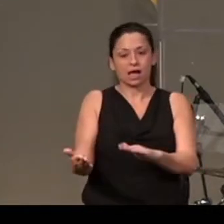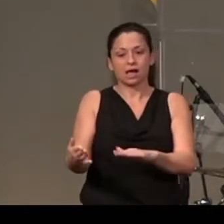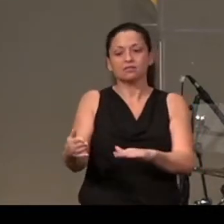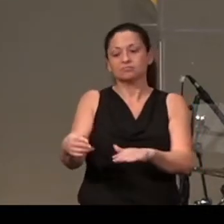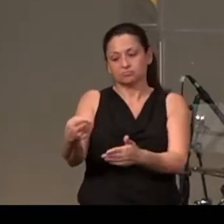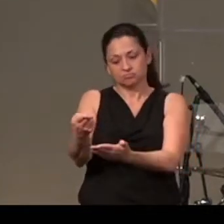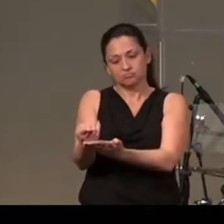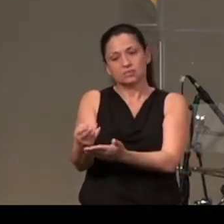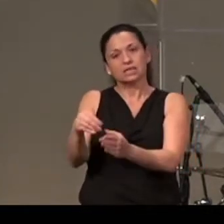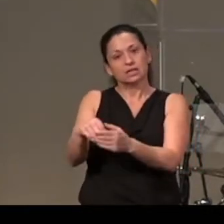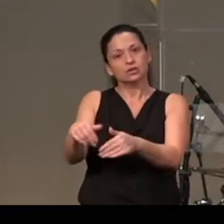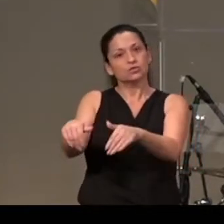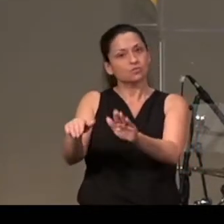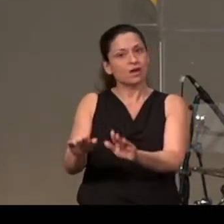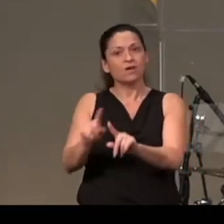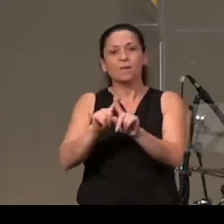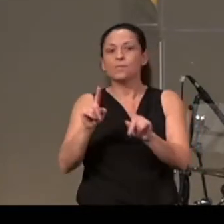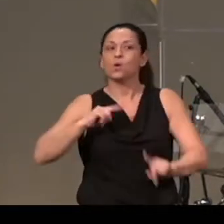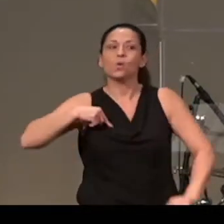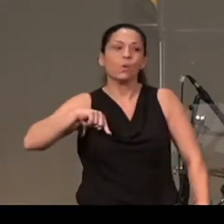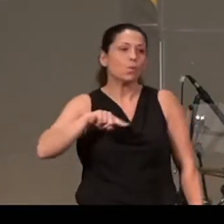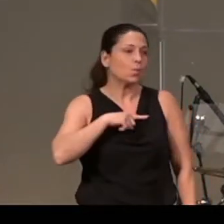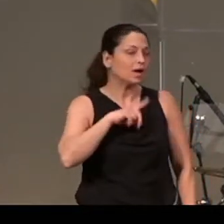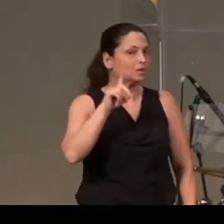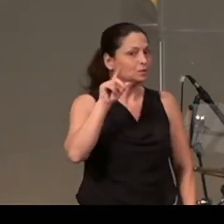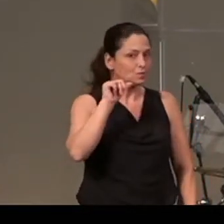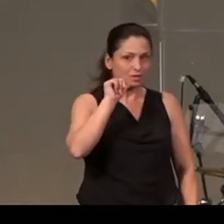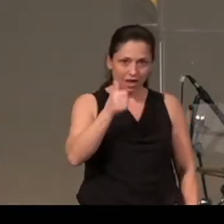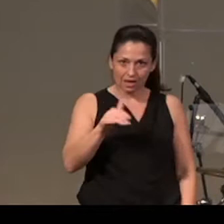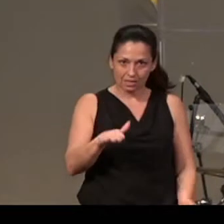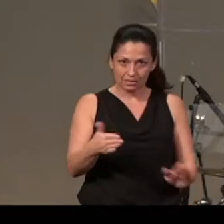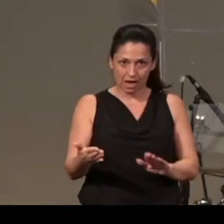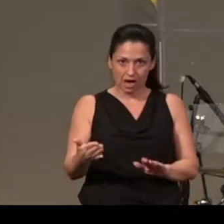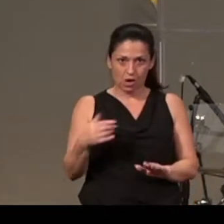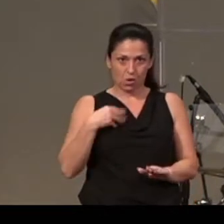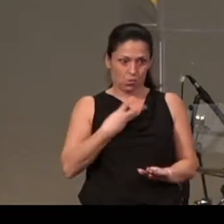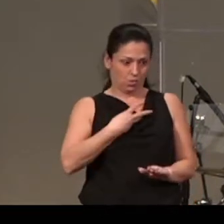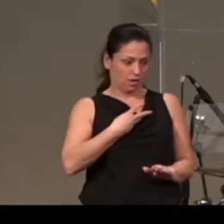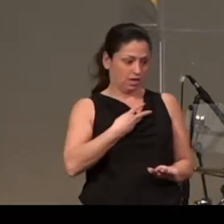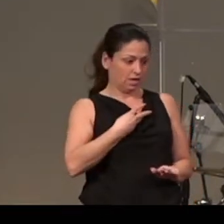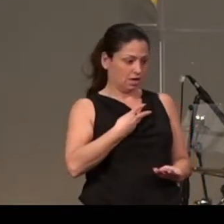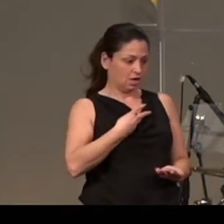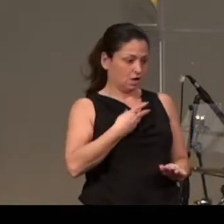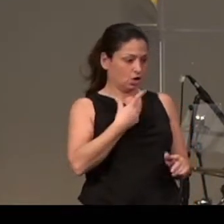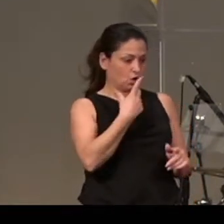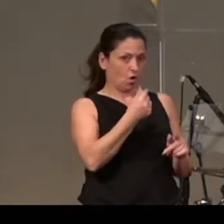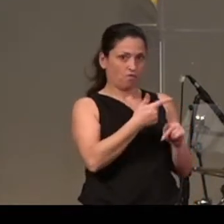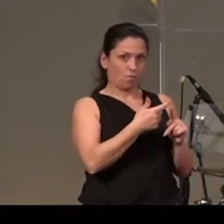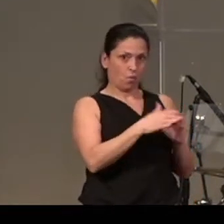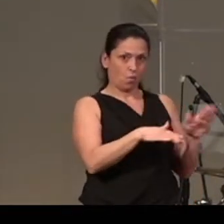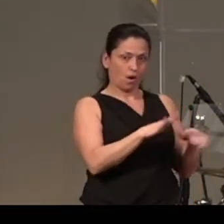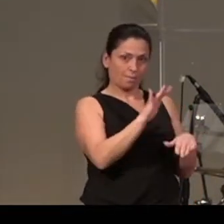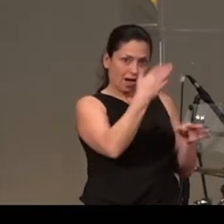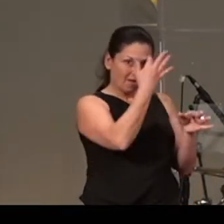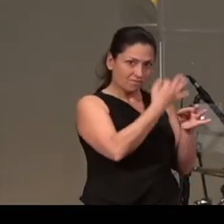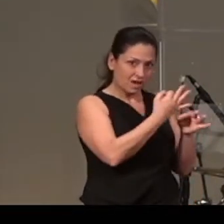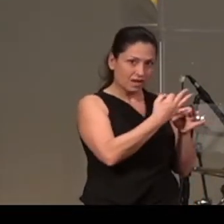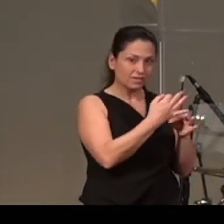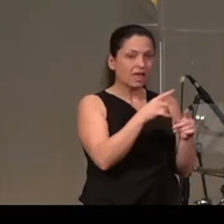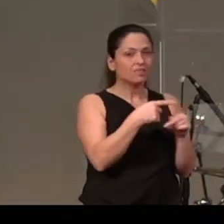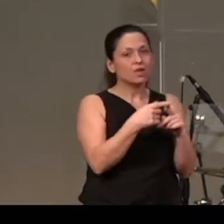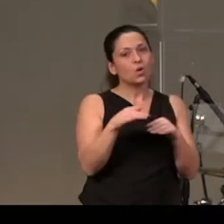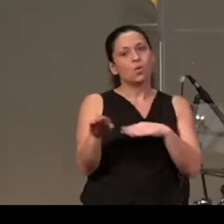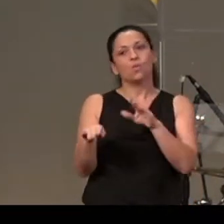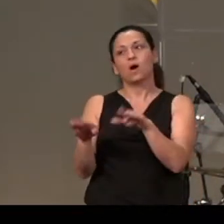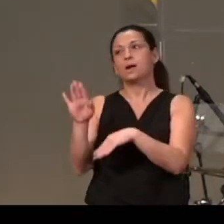do not die. Listen, we go from walking by faith to walking by sight. The